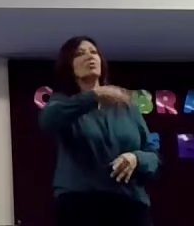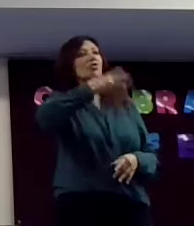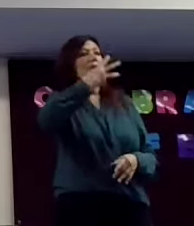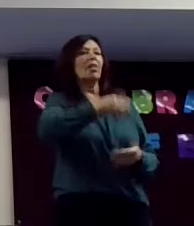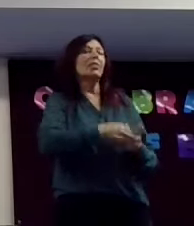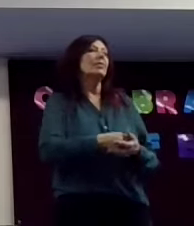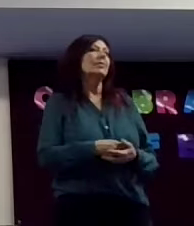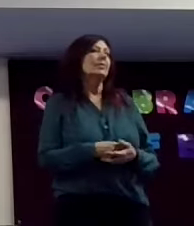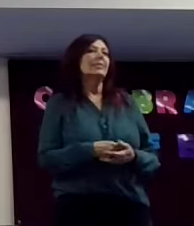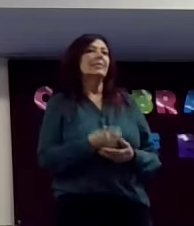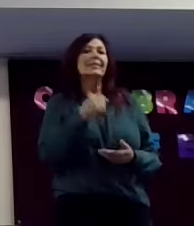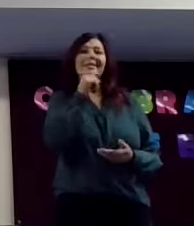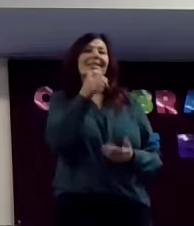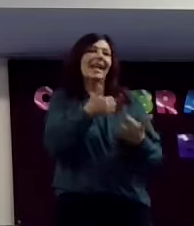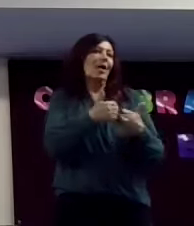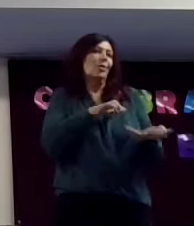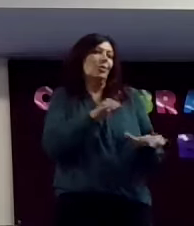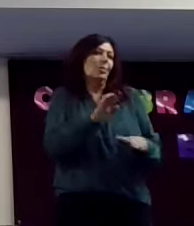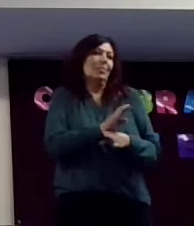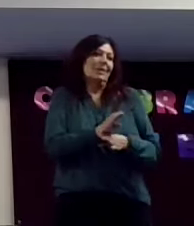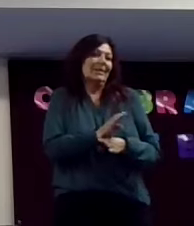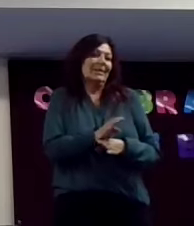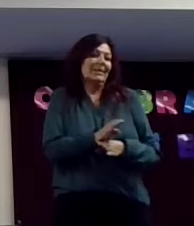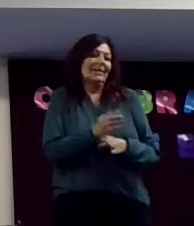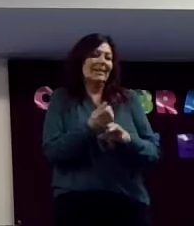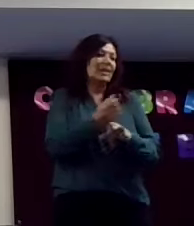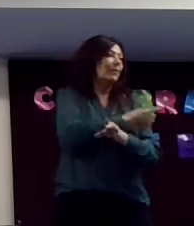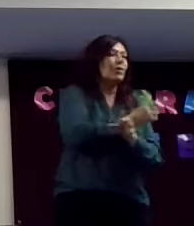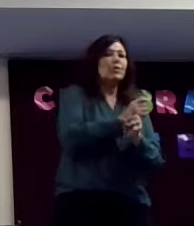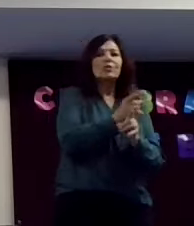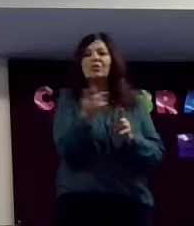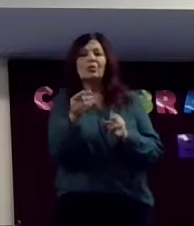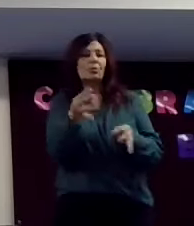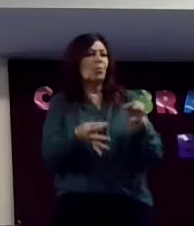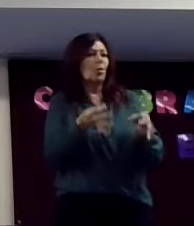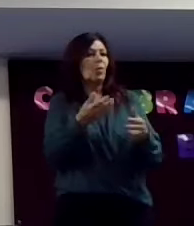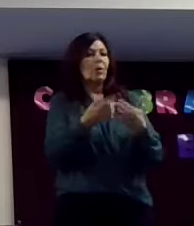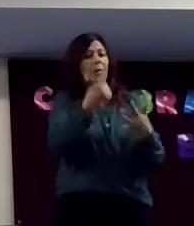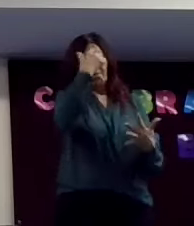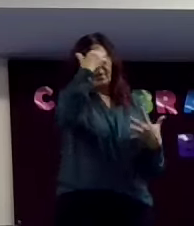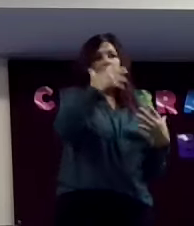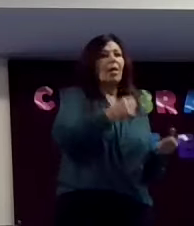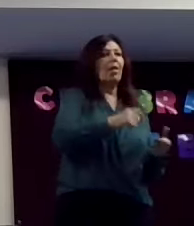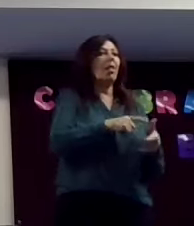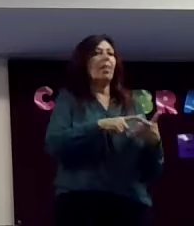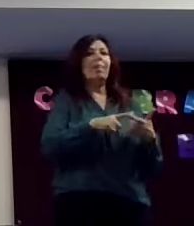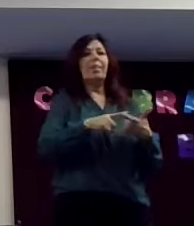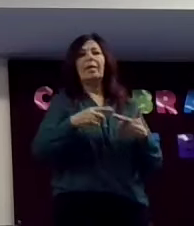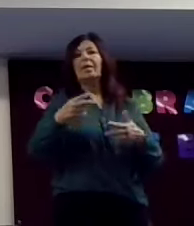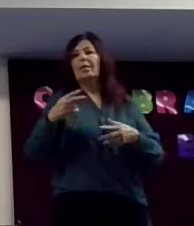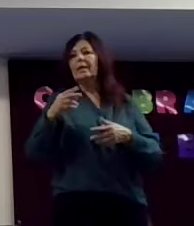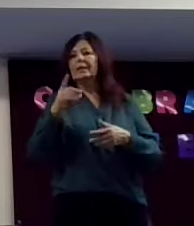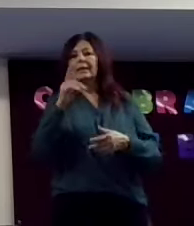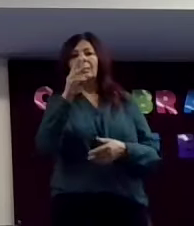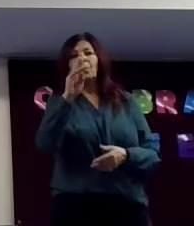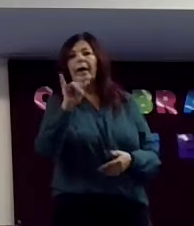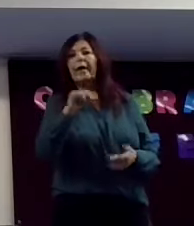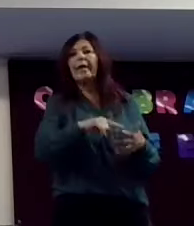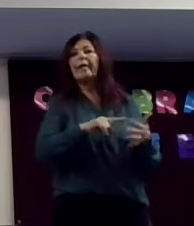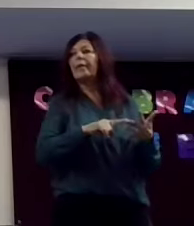That's you know, that's not the way we do business. With all these diversion courts that exist, whether it's mental health court or DWI court